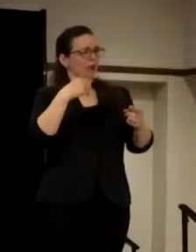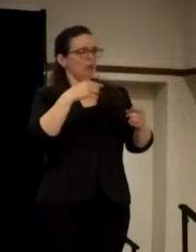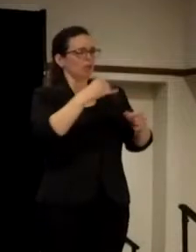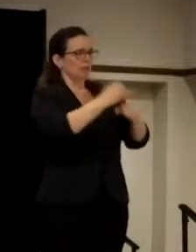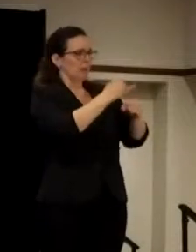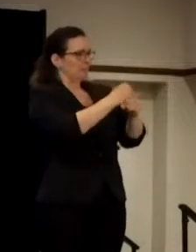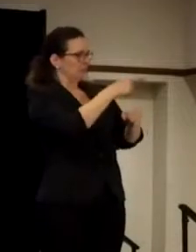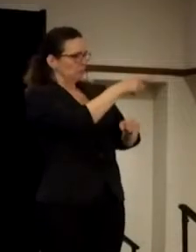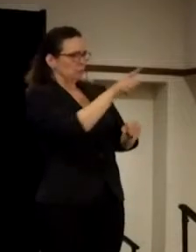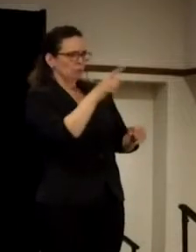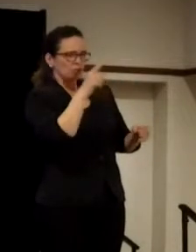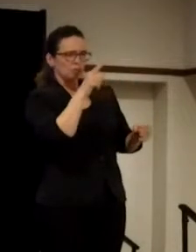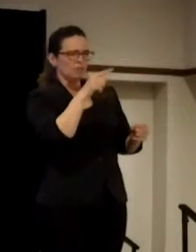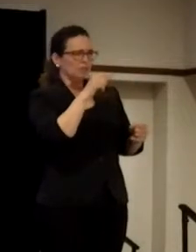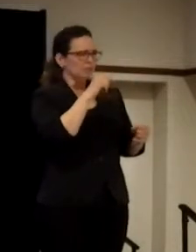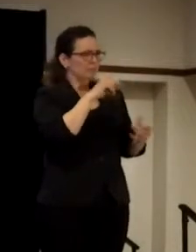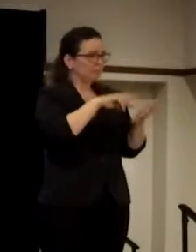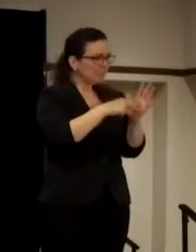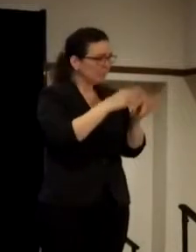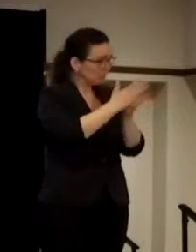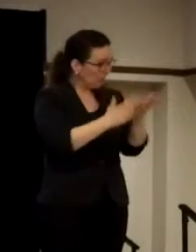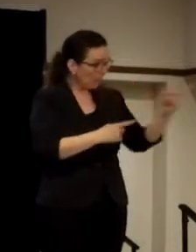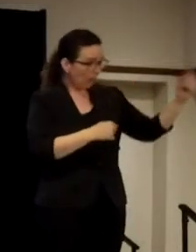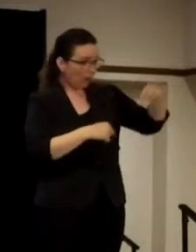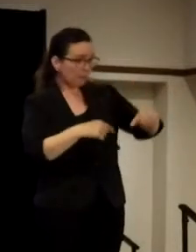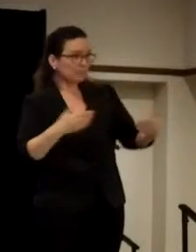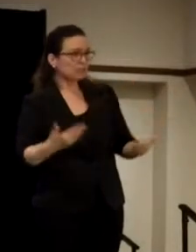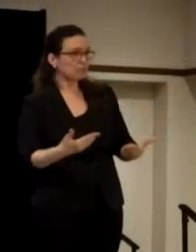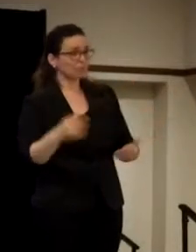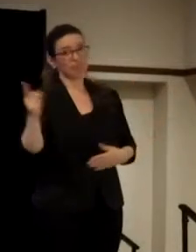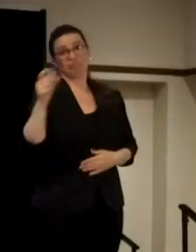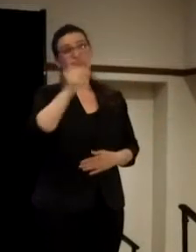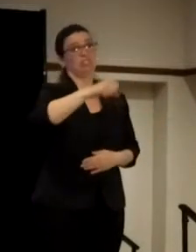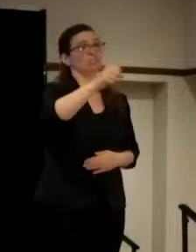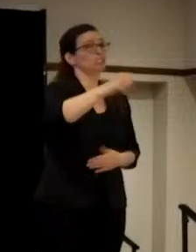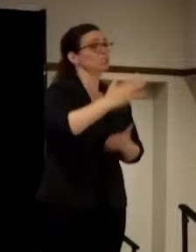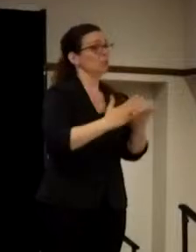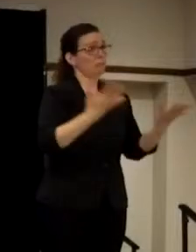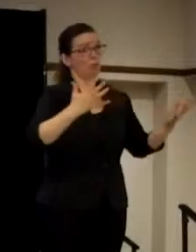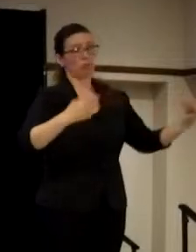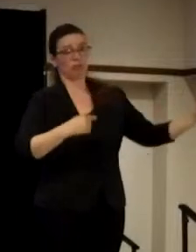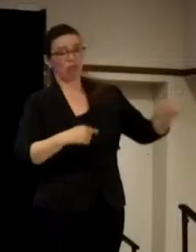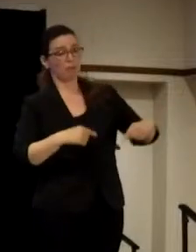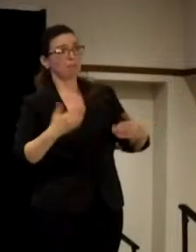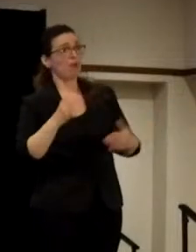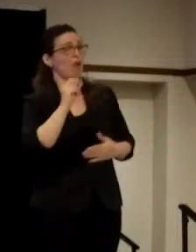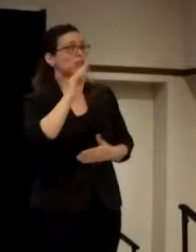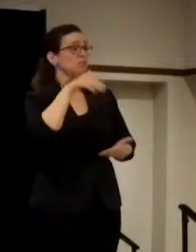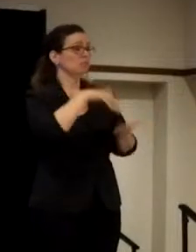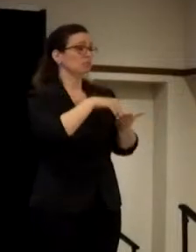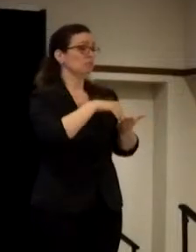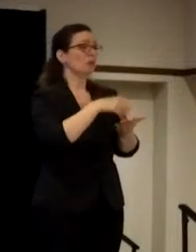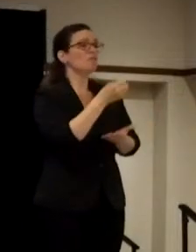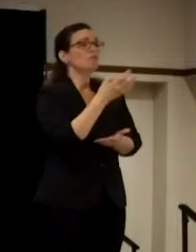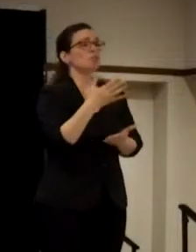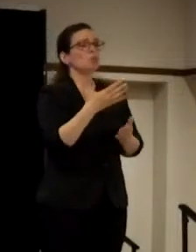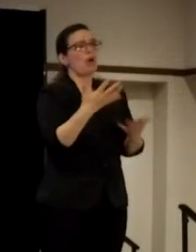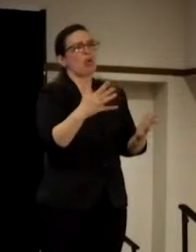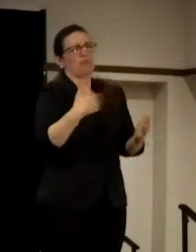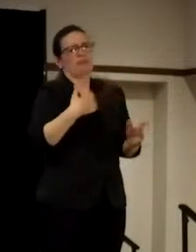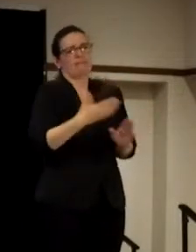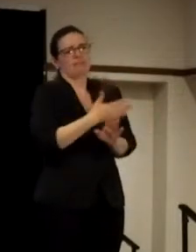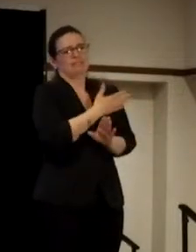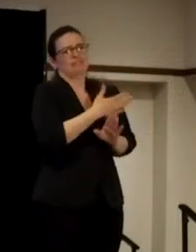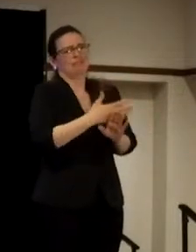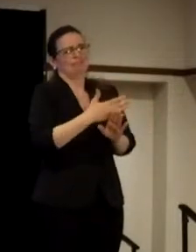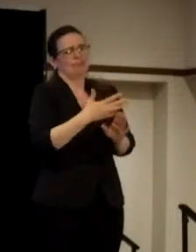Yeah, and I know some of them are already qualified for different reasons and have already been here. So certainly we're going to work with